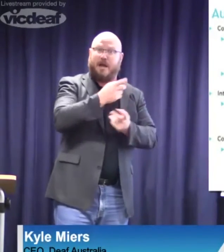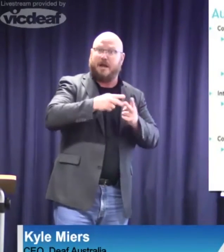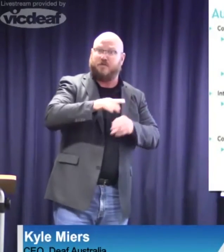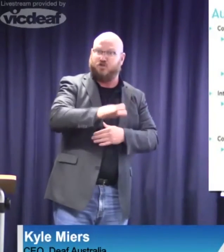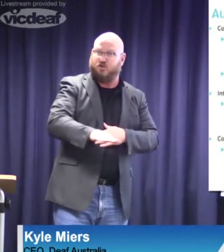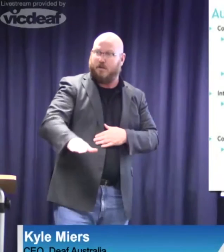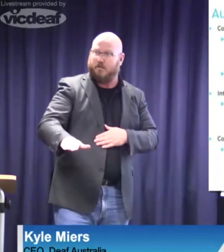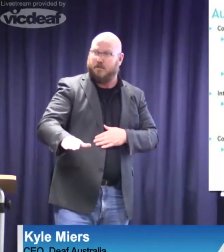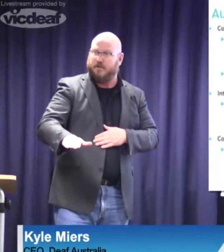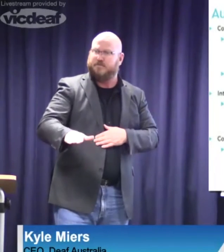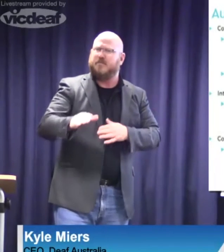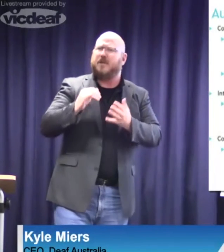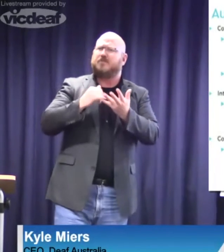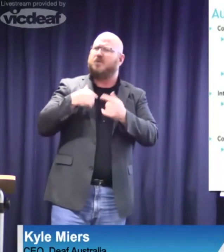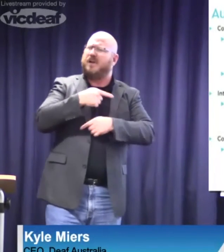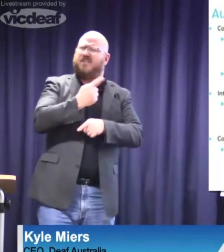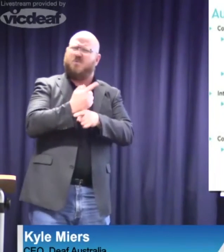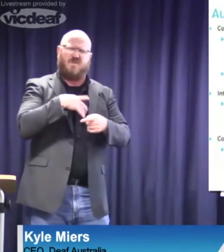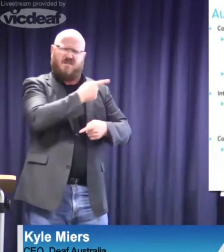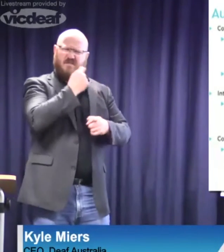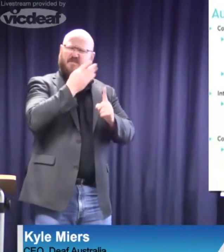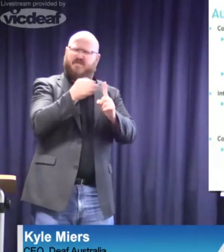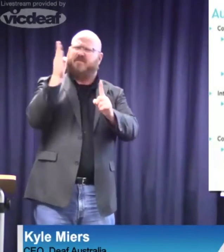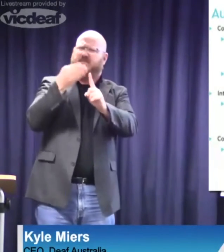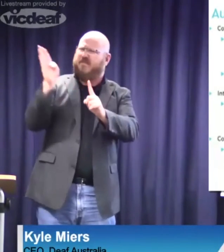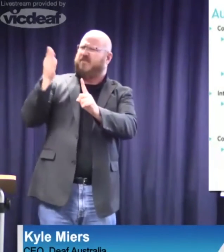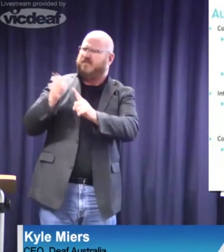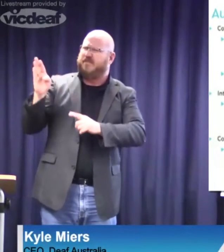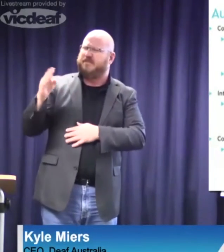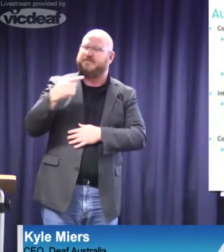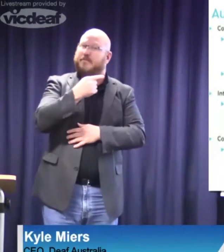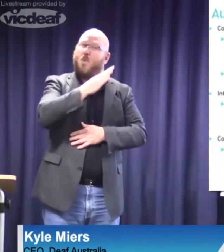the covenant, and then Convention of the Rights of the Child.